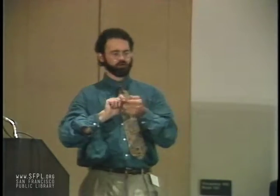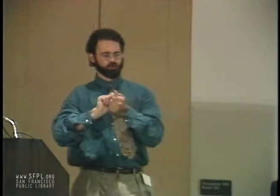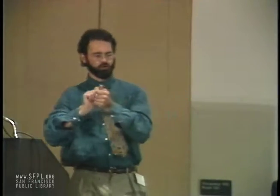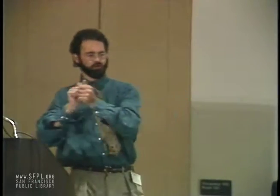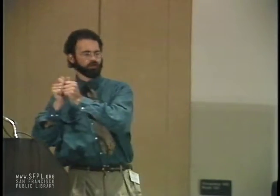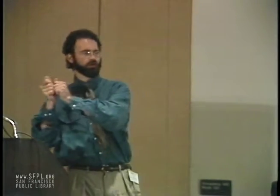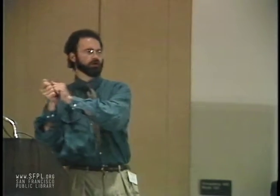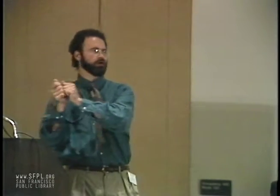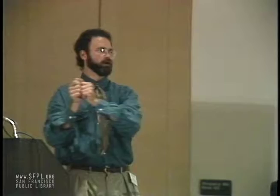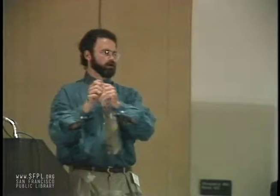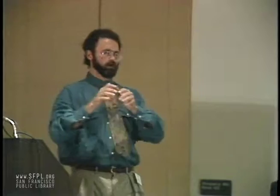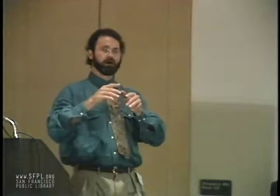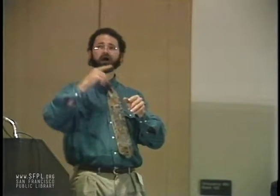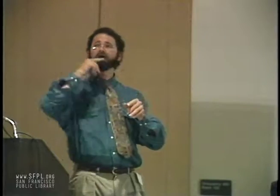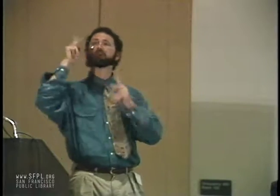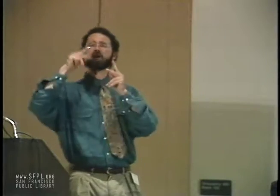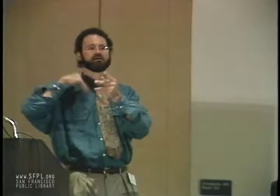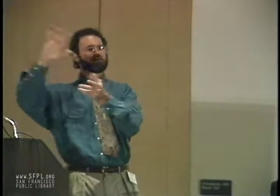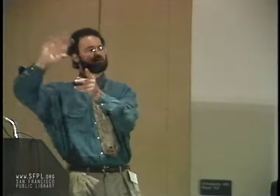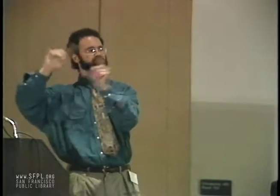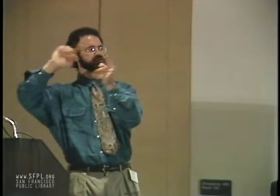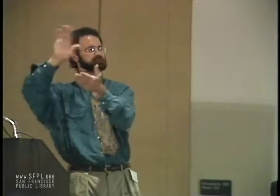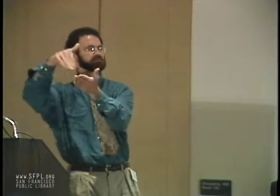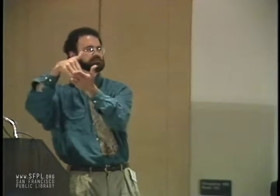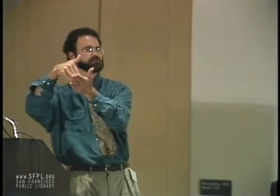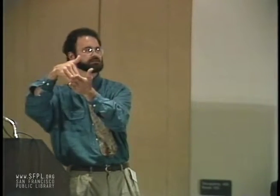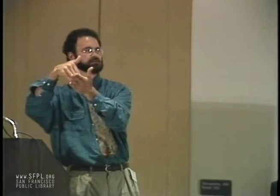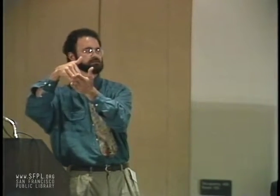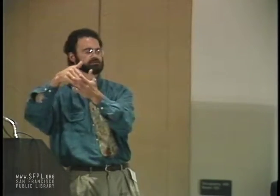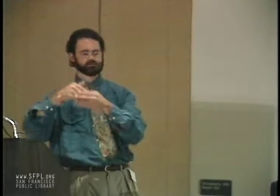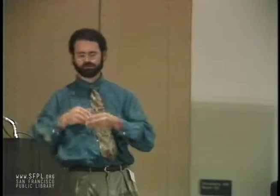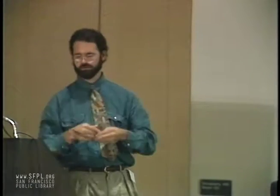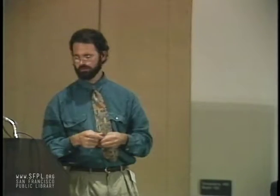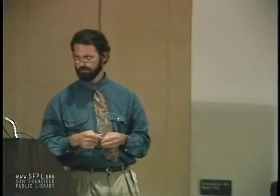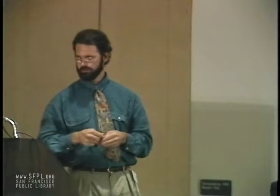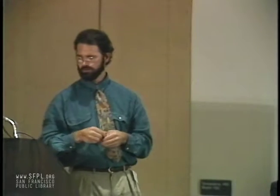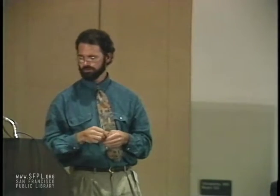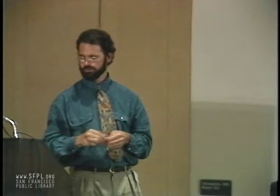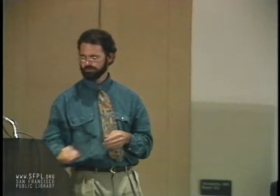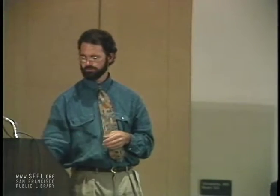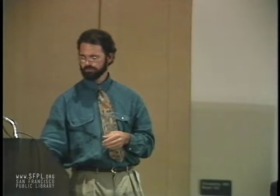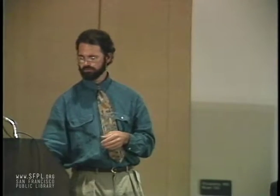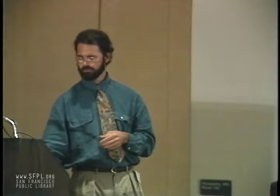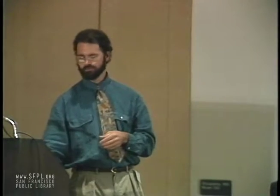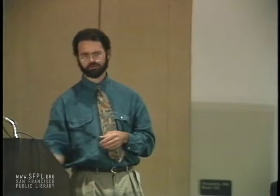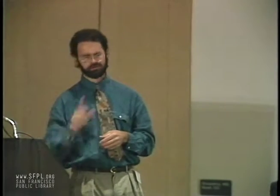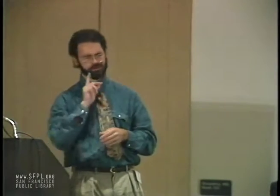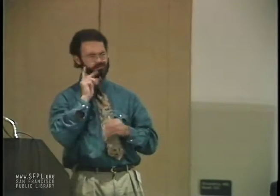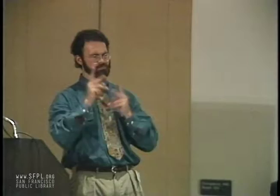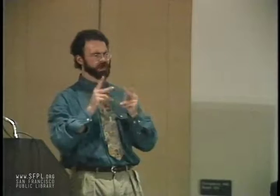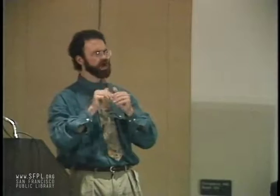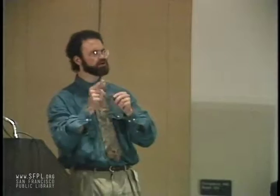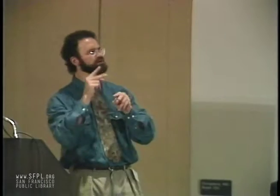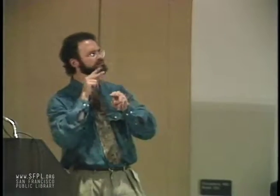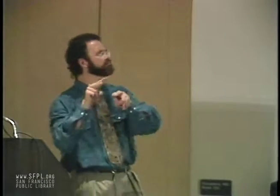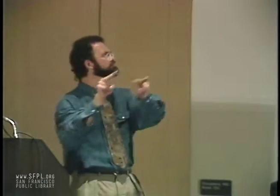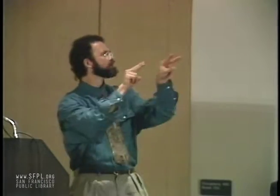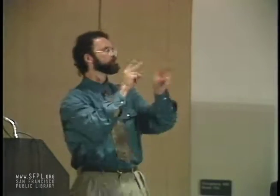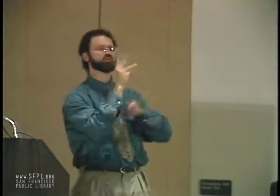where they're at the center, and then, you know, hearing people view themselves at the center of their cultural experience, and deaf people do as